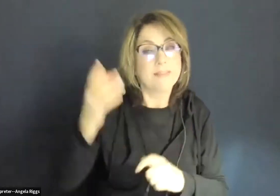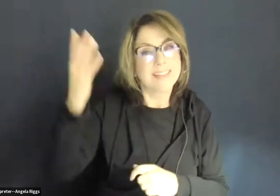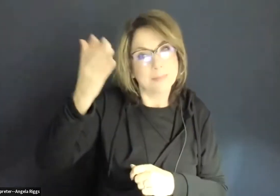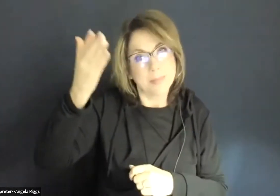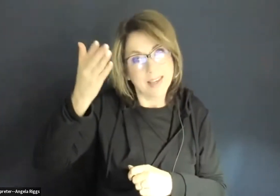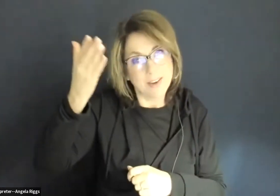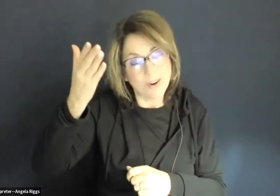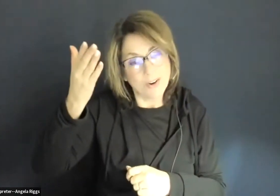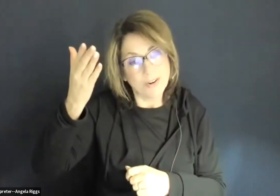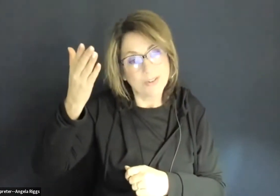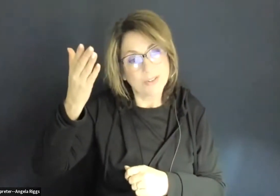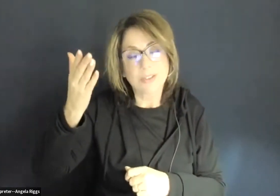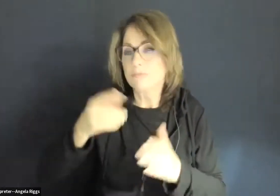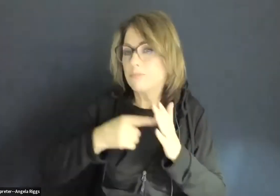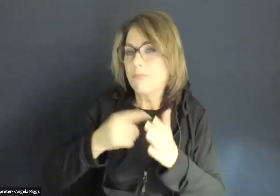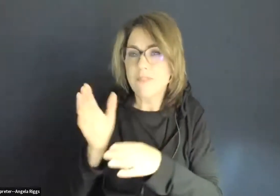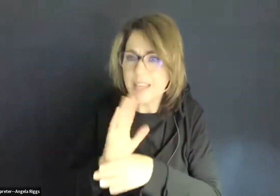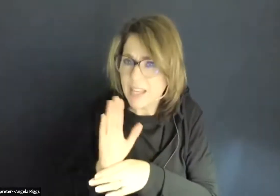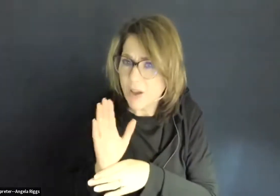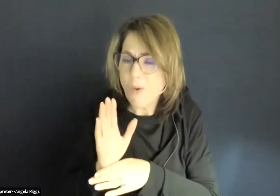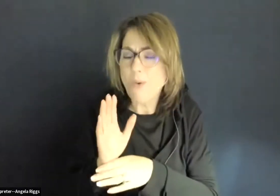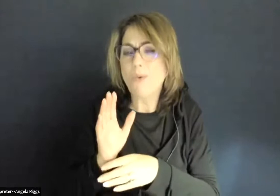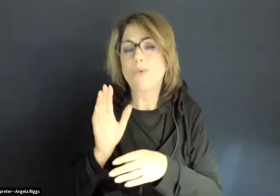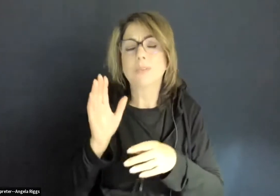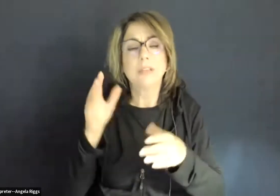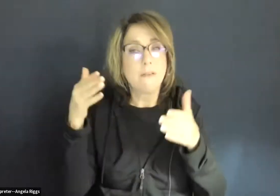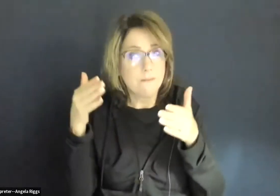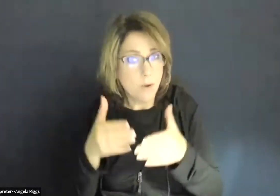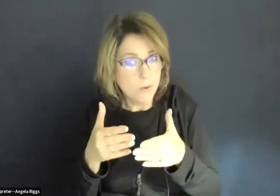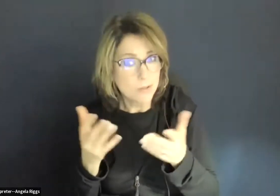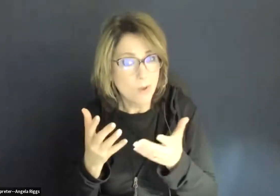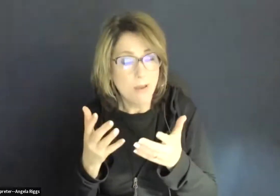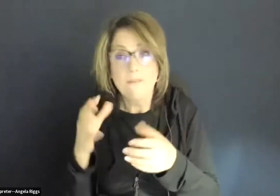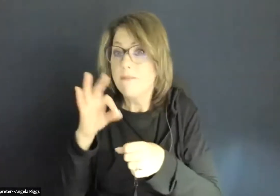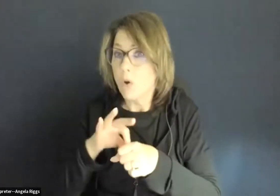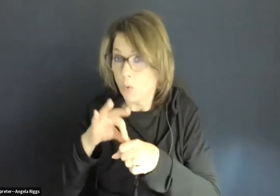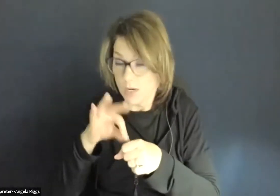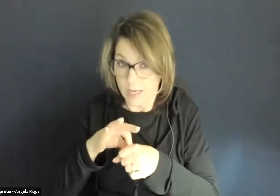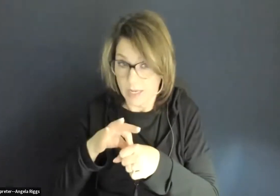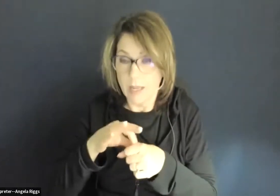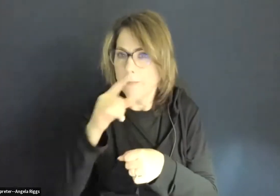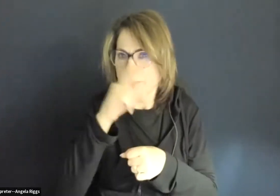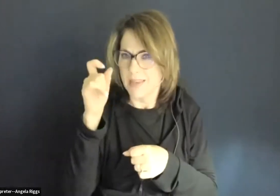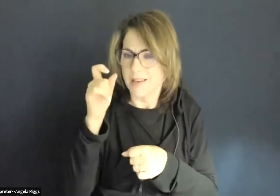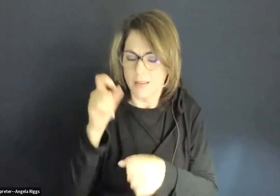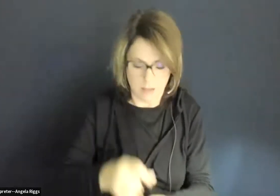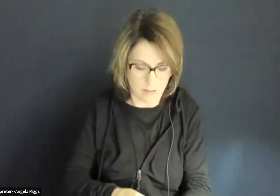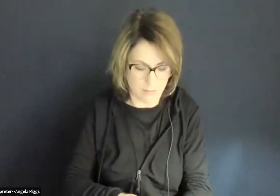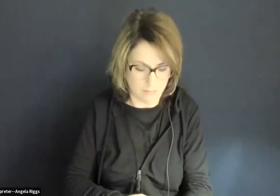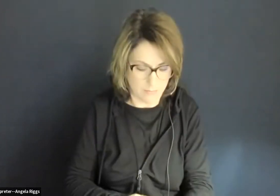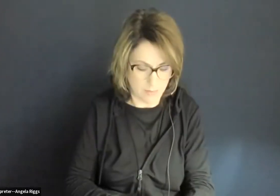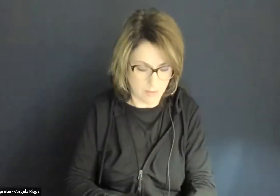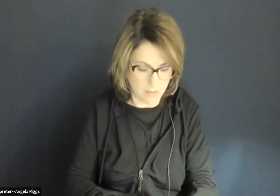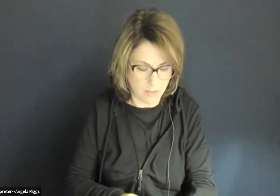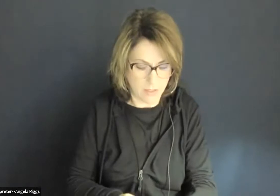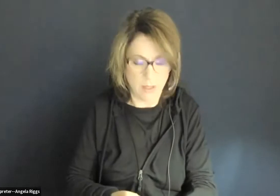speakers or show videos, and we do focus a lot on voting because like John